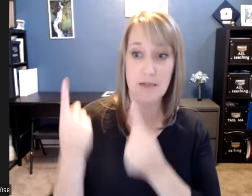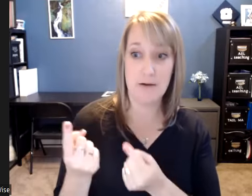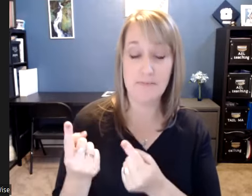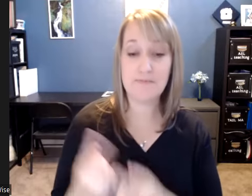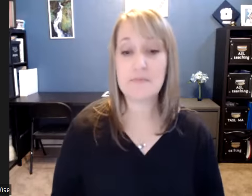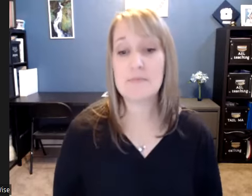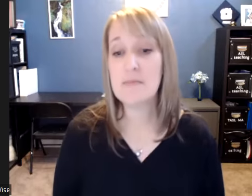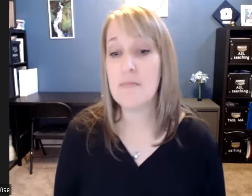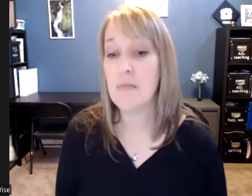now.